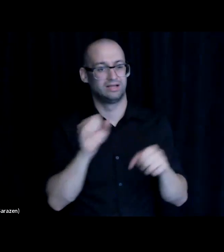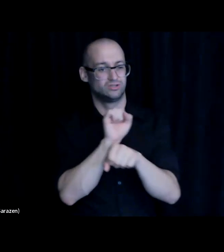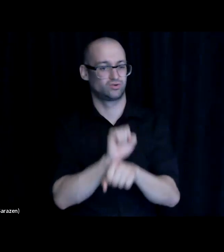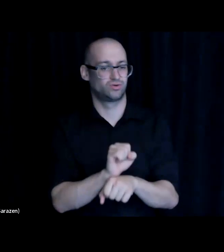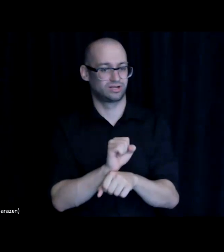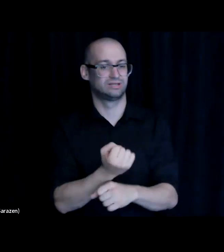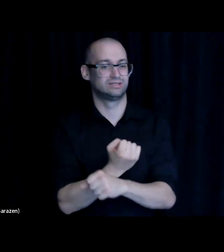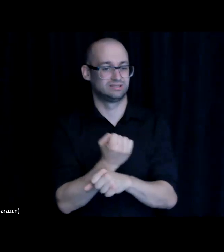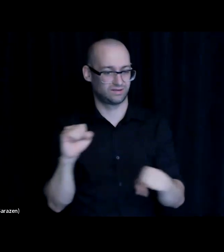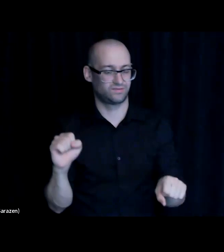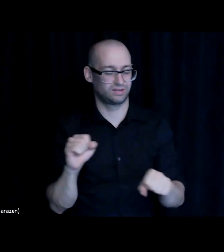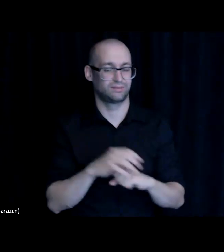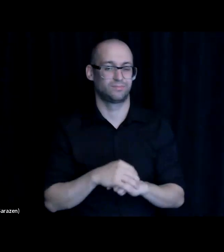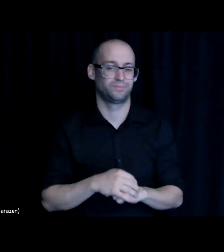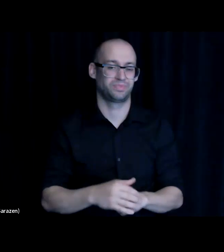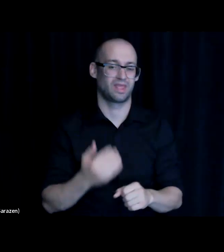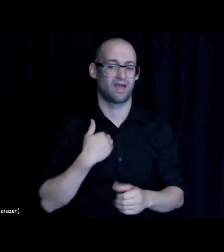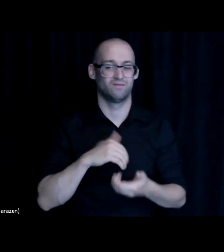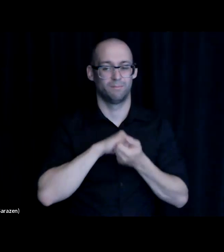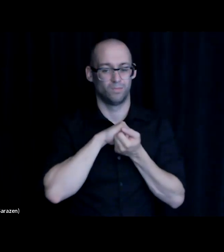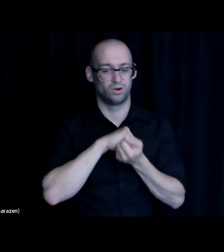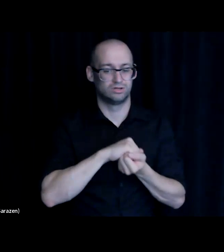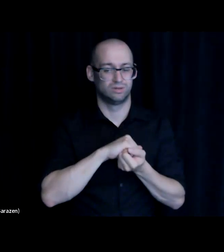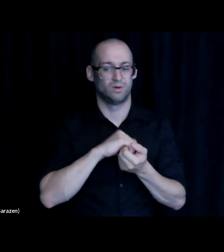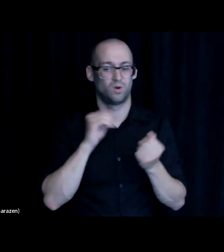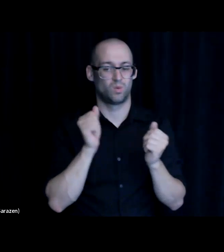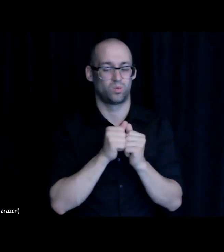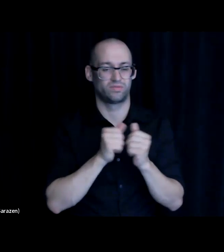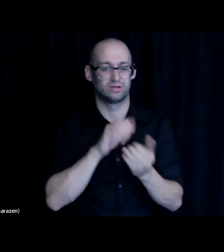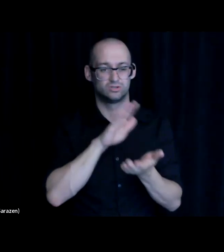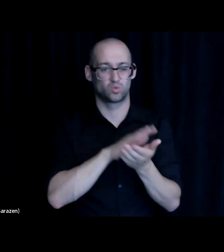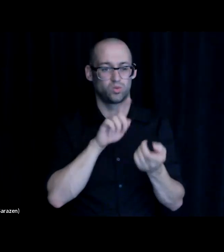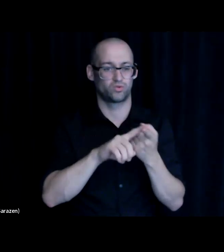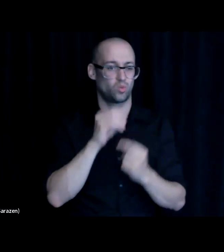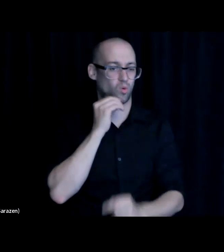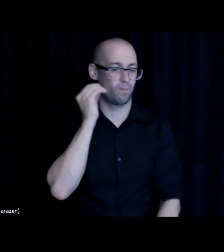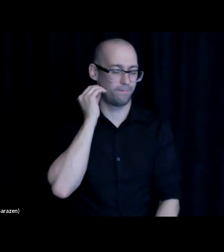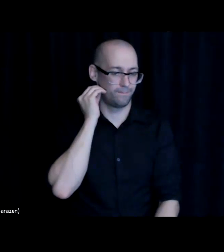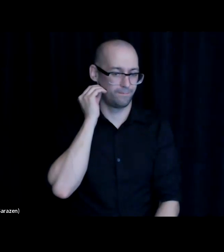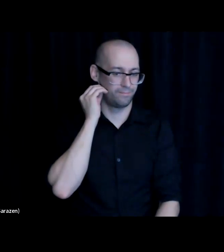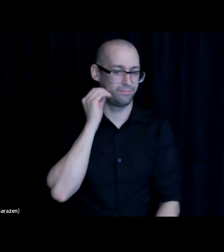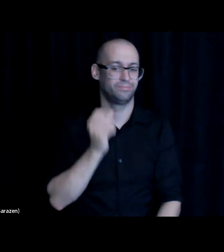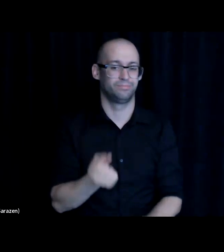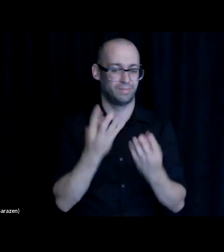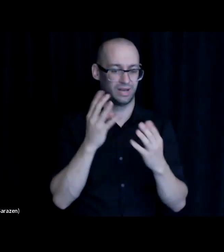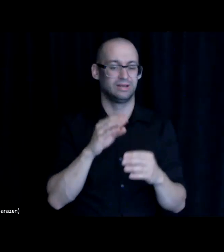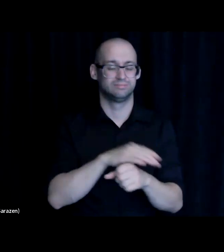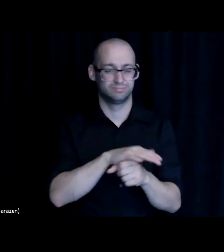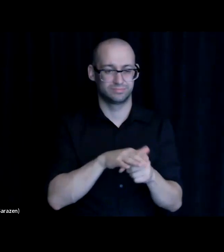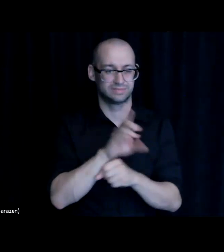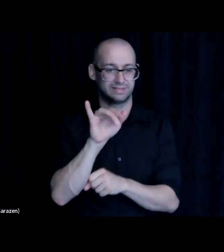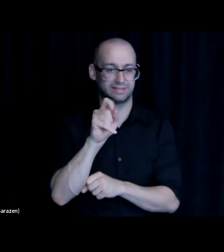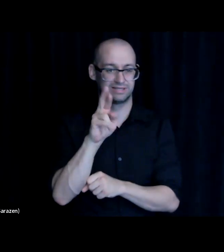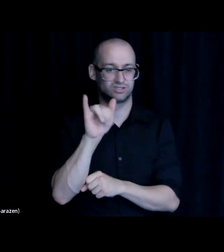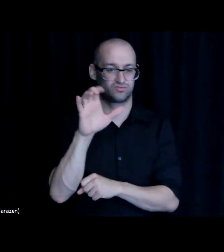safety. We have a partnership with School to Home. A number of our school districts are working with School